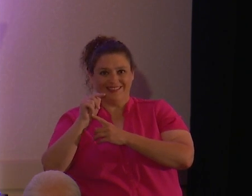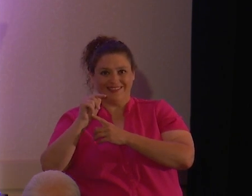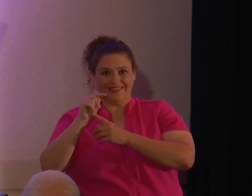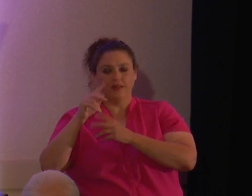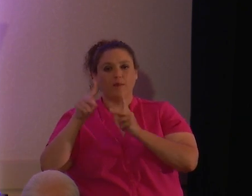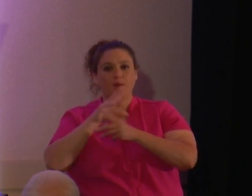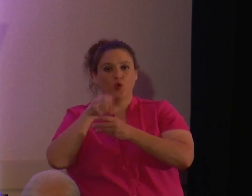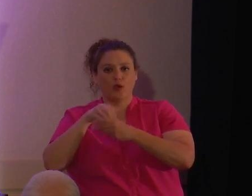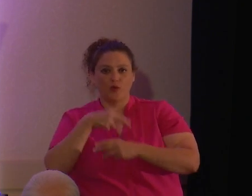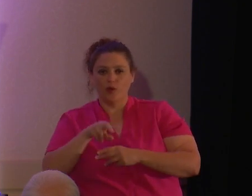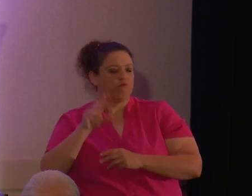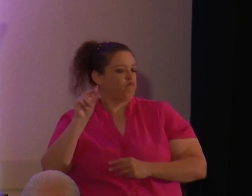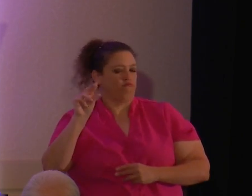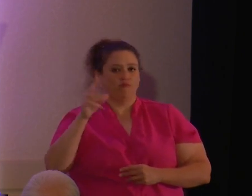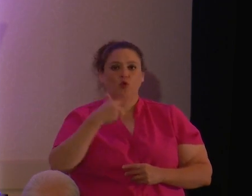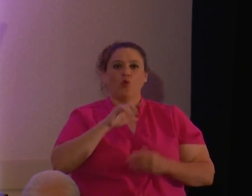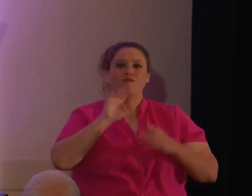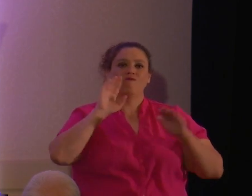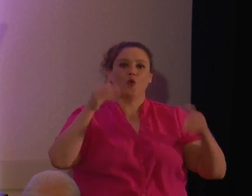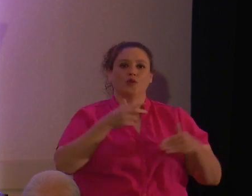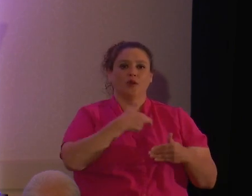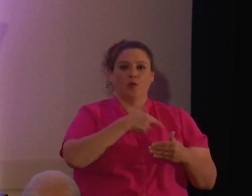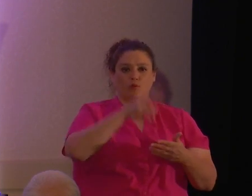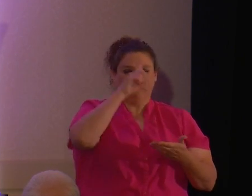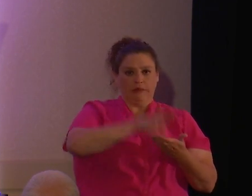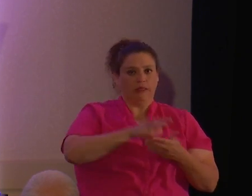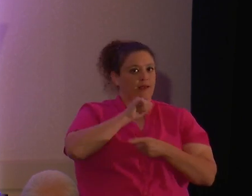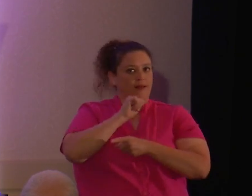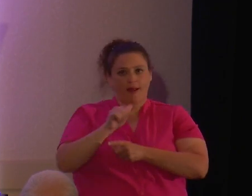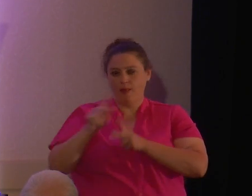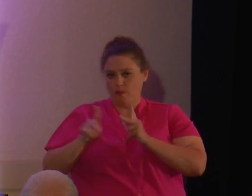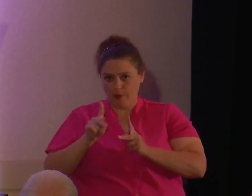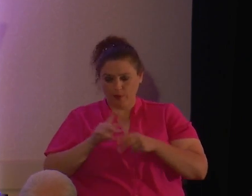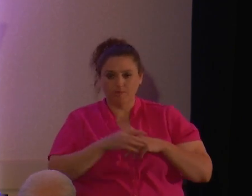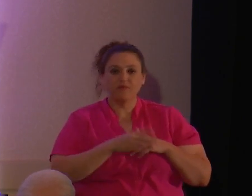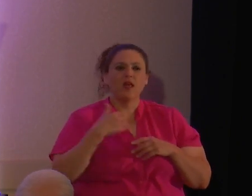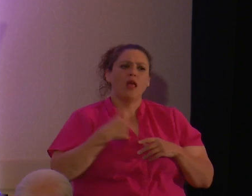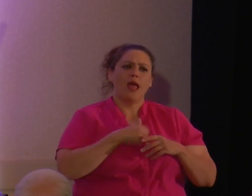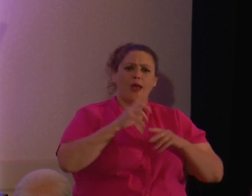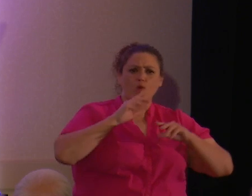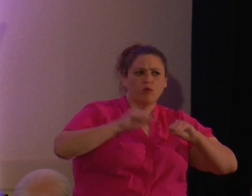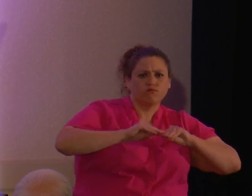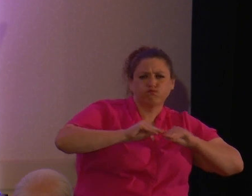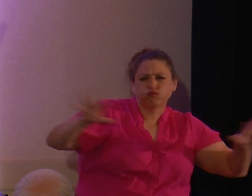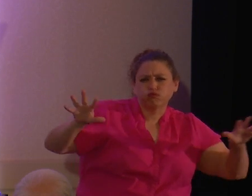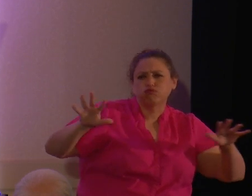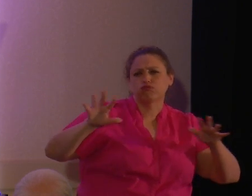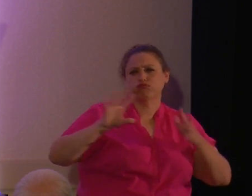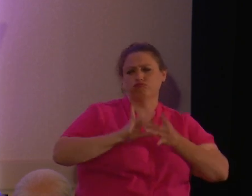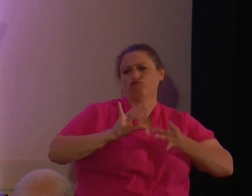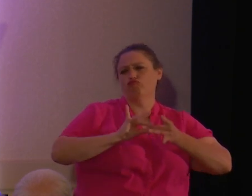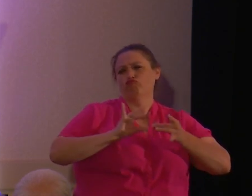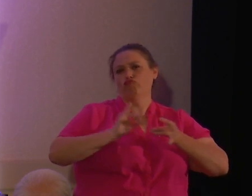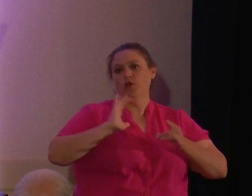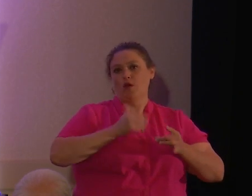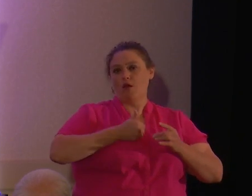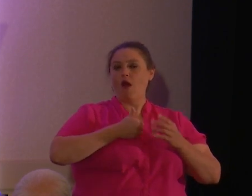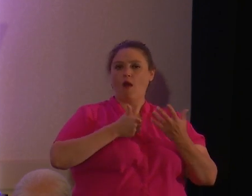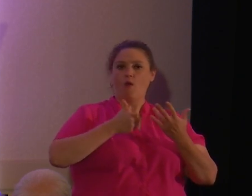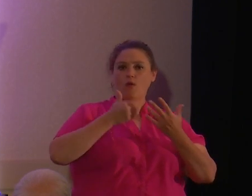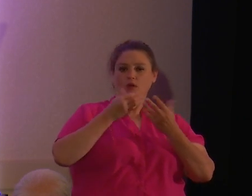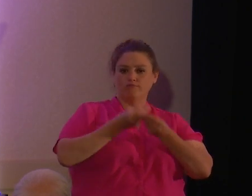attacked. Very simple. But we were the first ones there and we spread the word at CPAC over and over again.